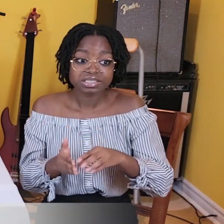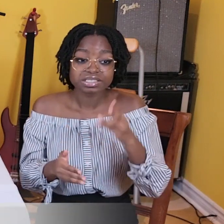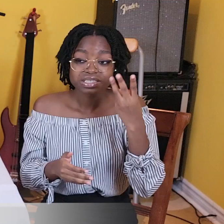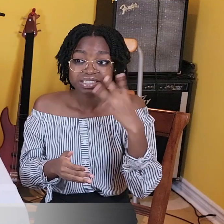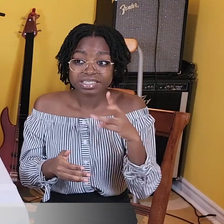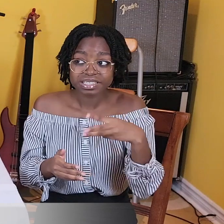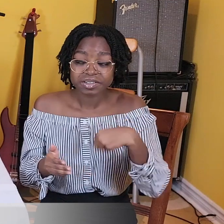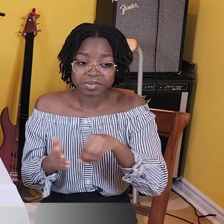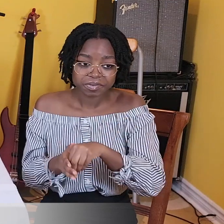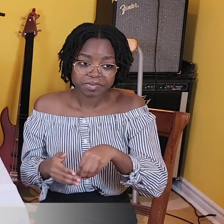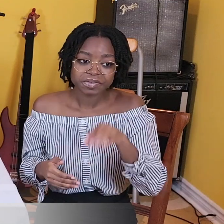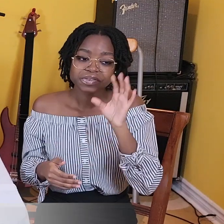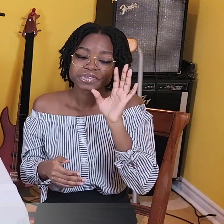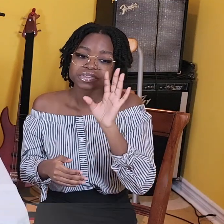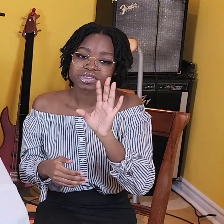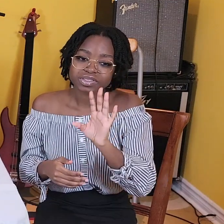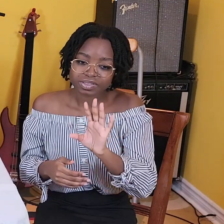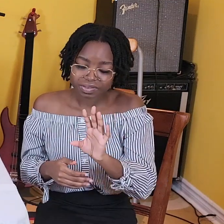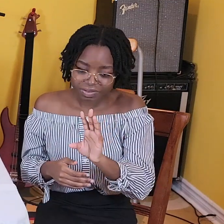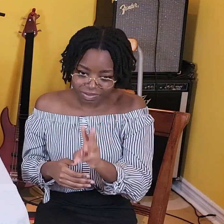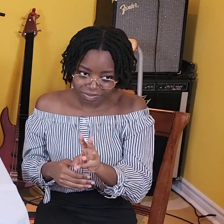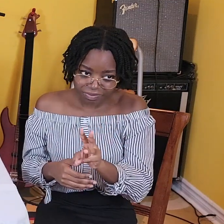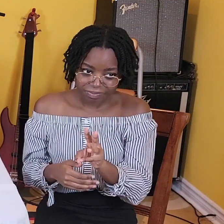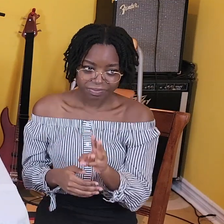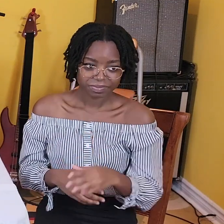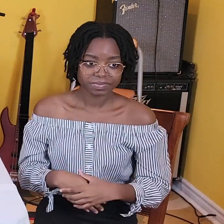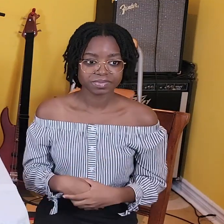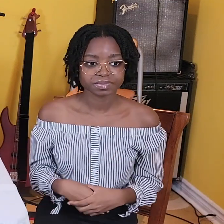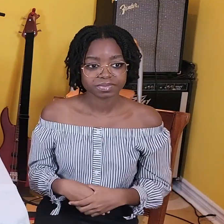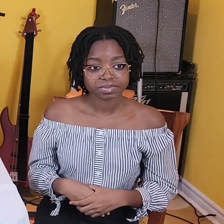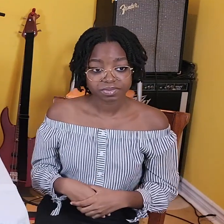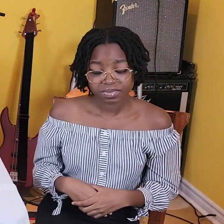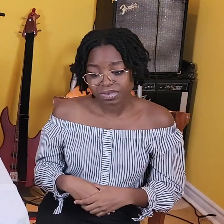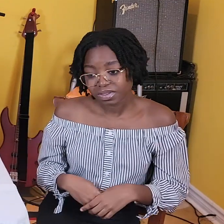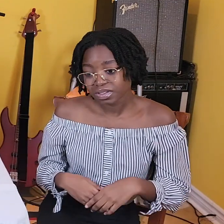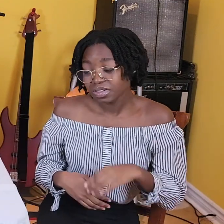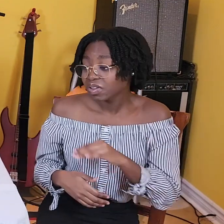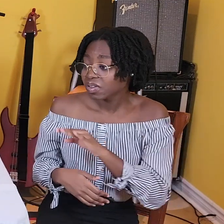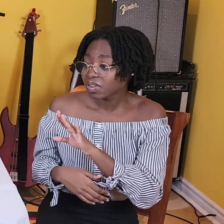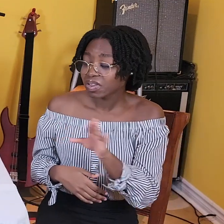But you have a custom that I should release someone to you at the Passover.